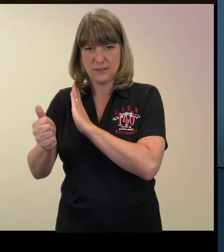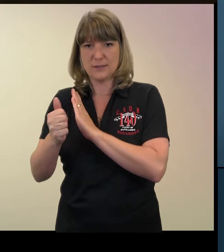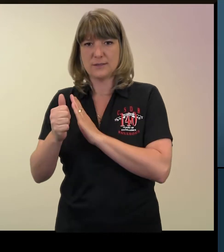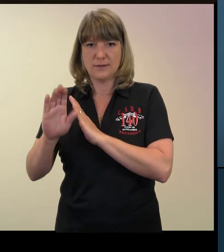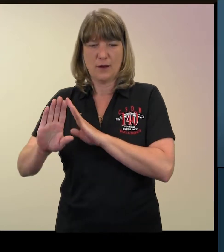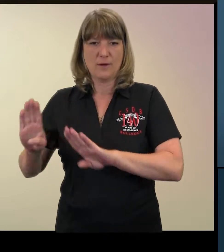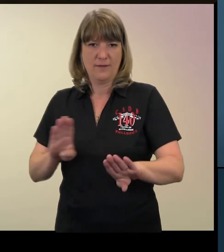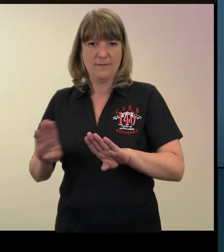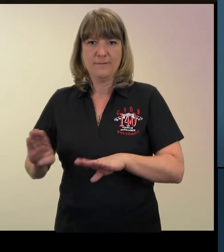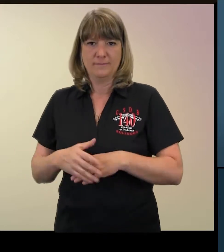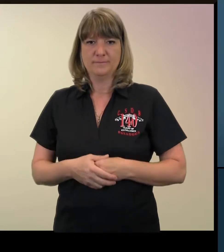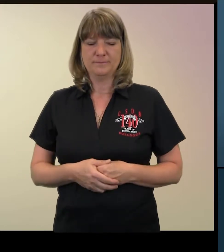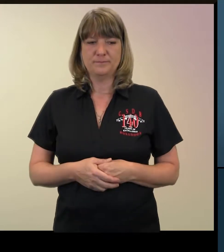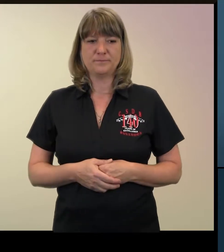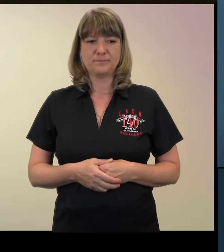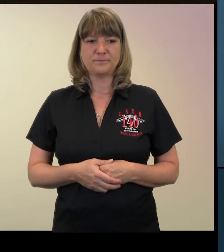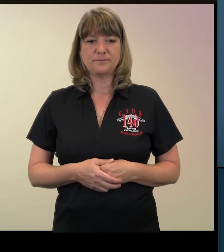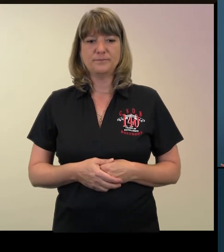behavior.